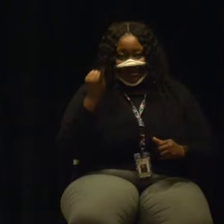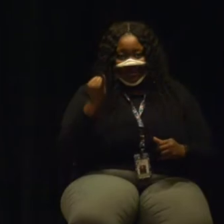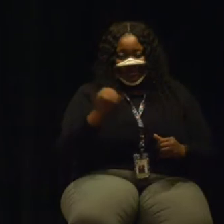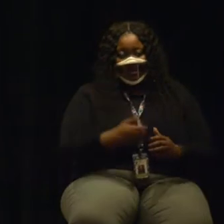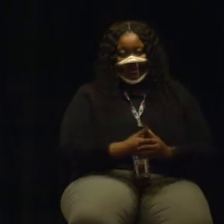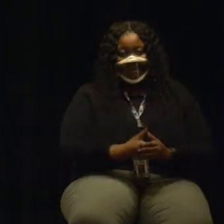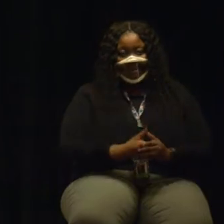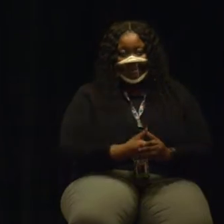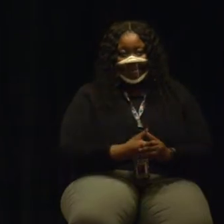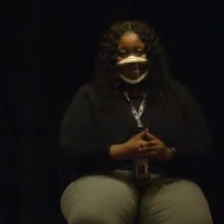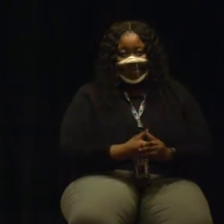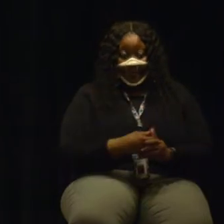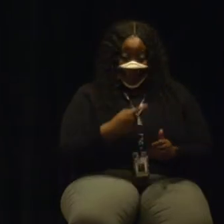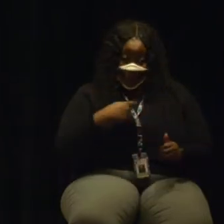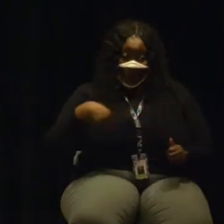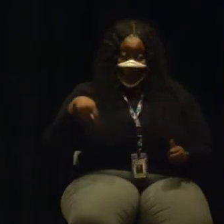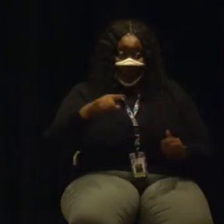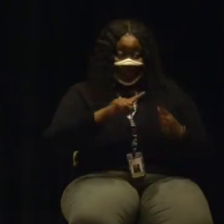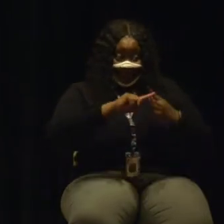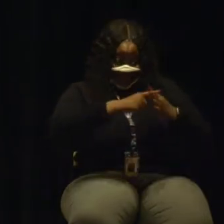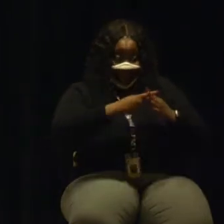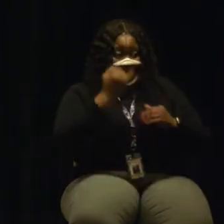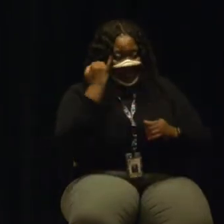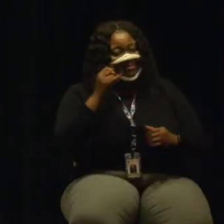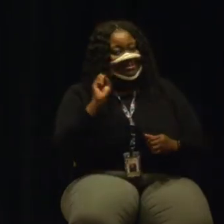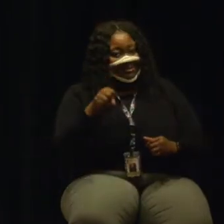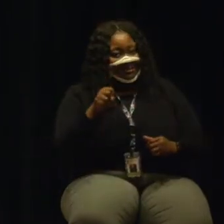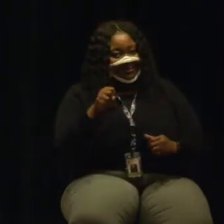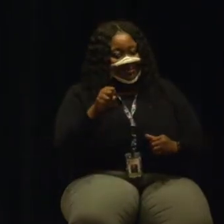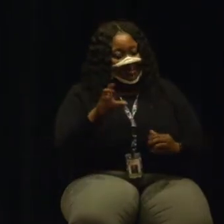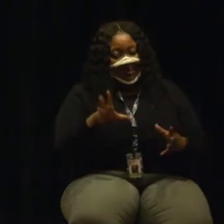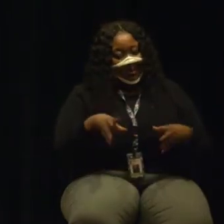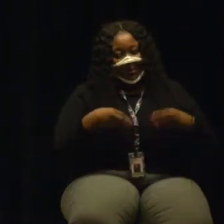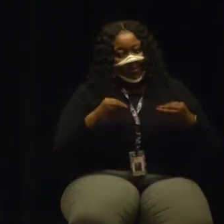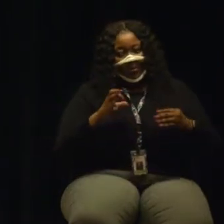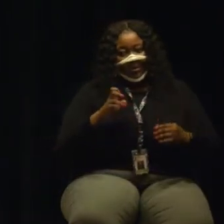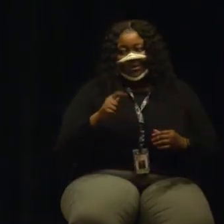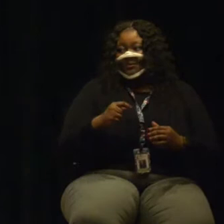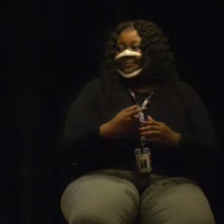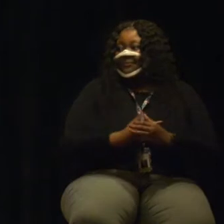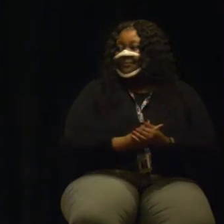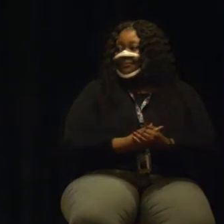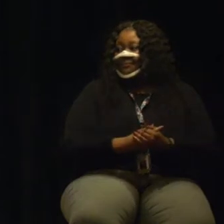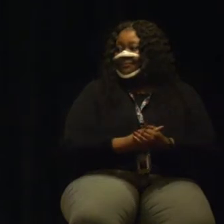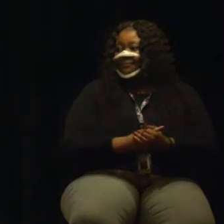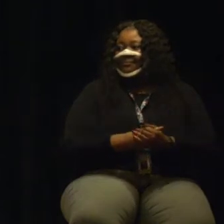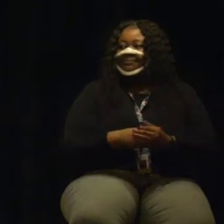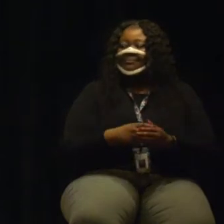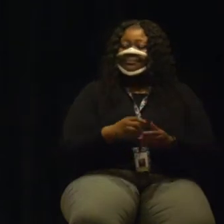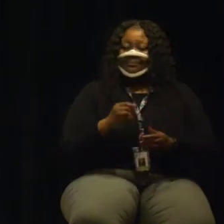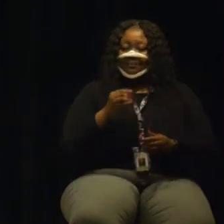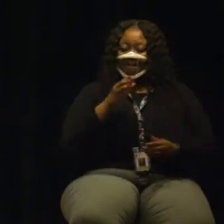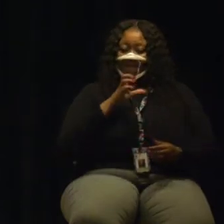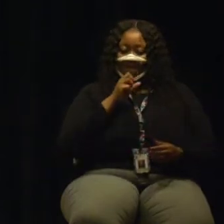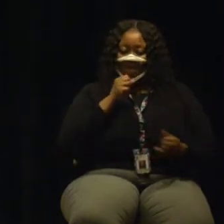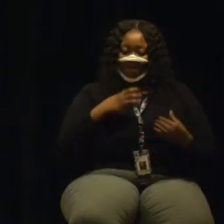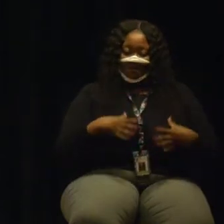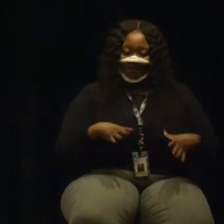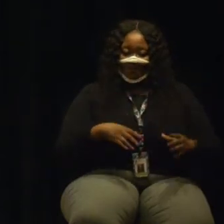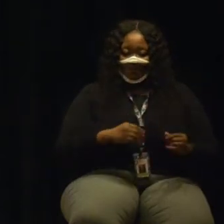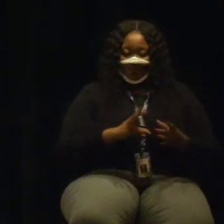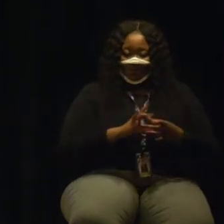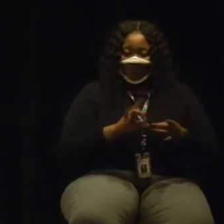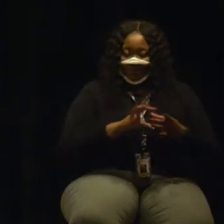people who bring forth the money, and then they manipulate and exploit us. It's like systematic, you know what I mean, done like that for us not to own anything,